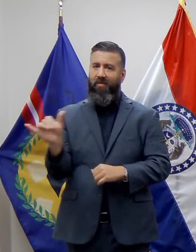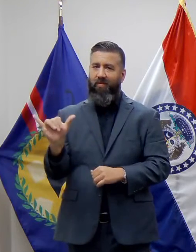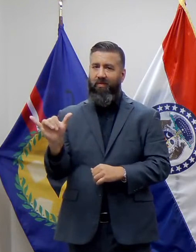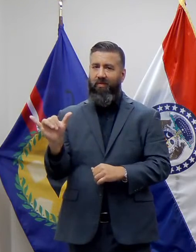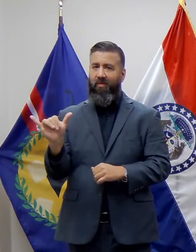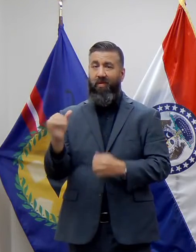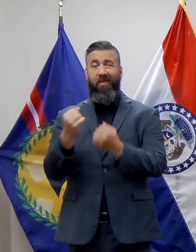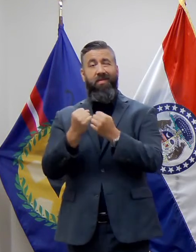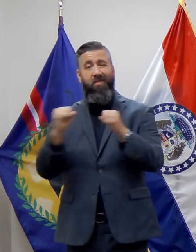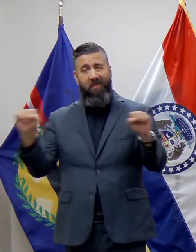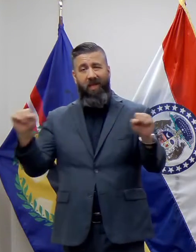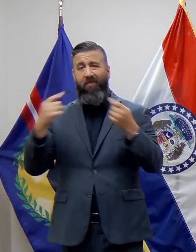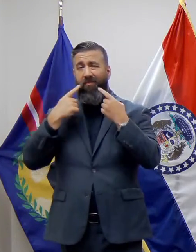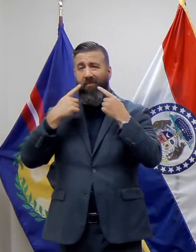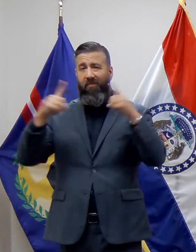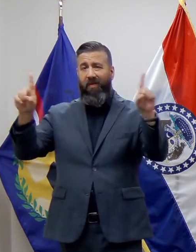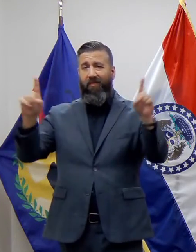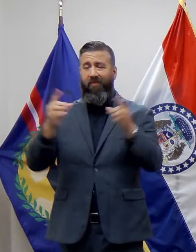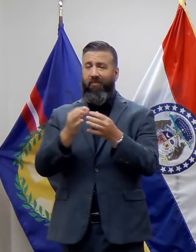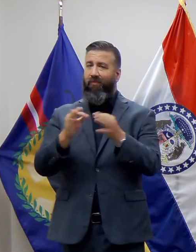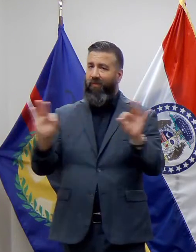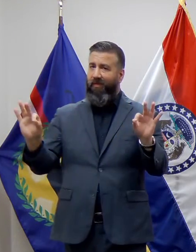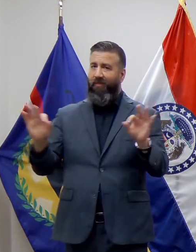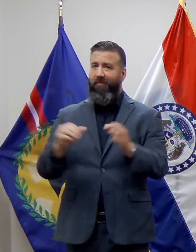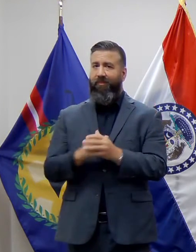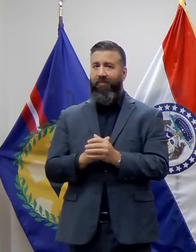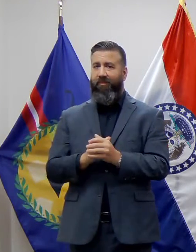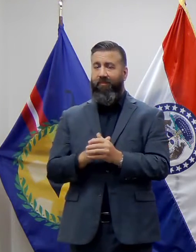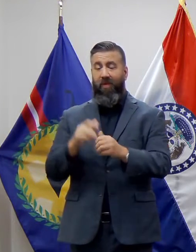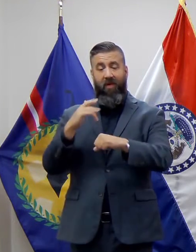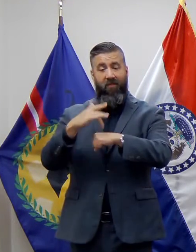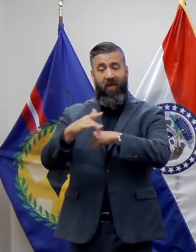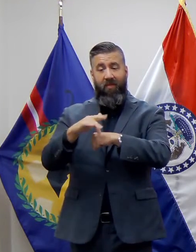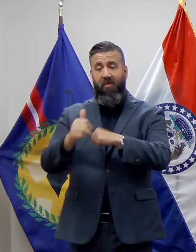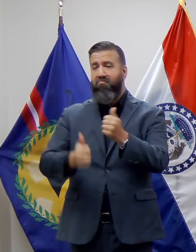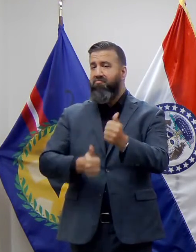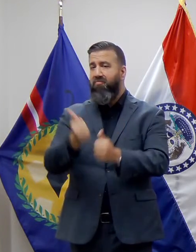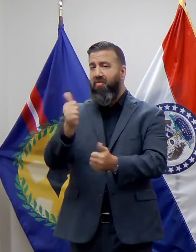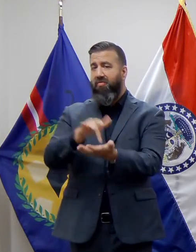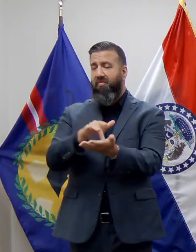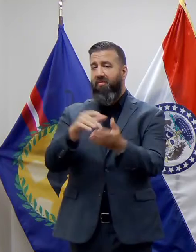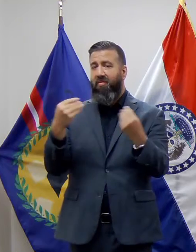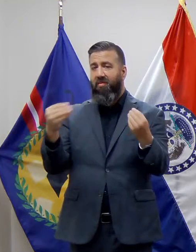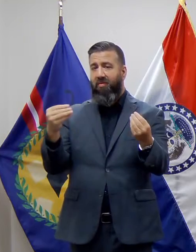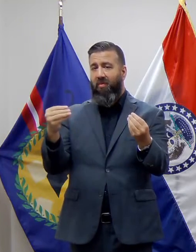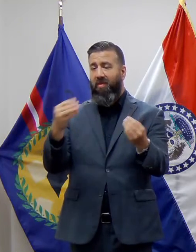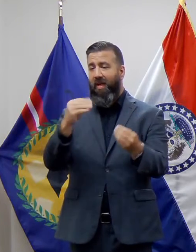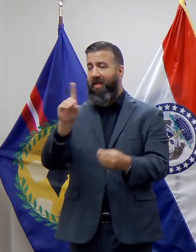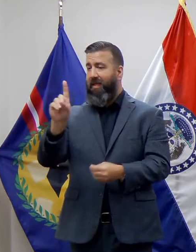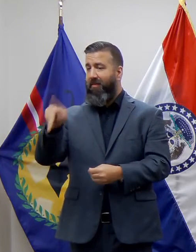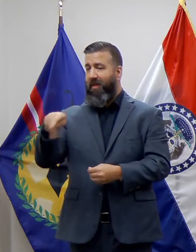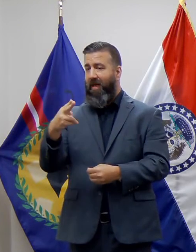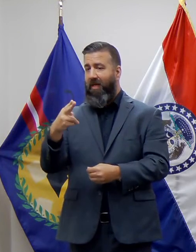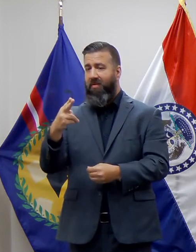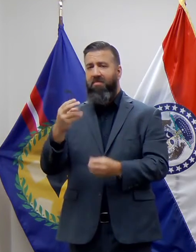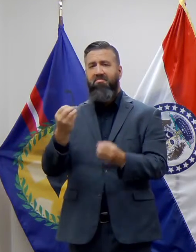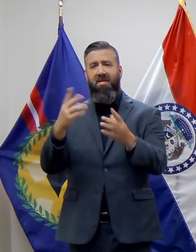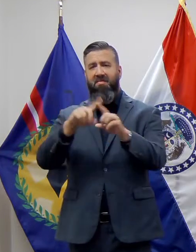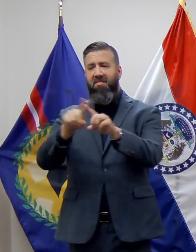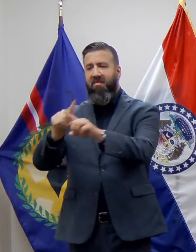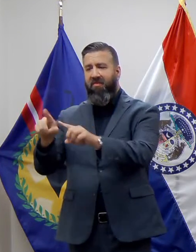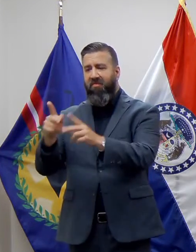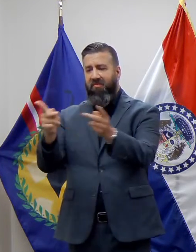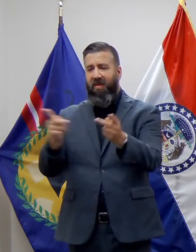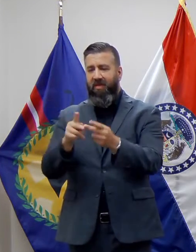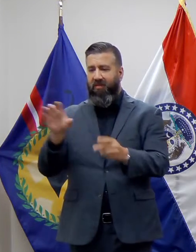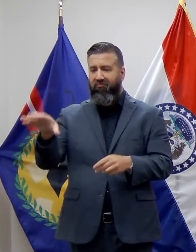effective, and free, and they're available at most pharmacies and through the Department of Public Health at multiple locations across the county.